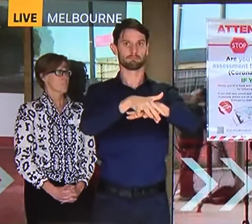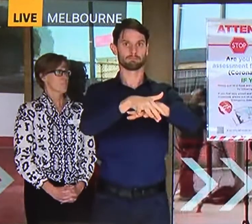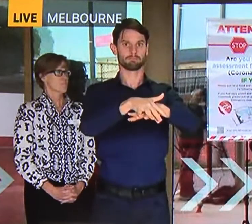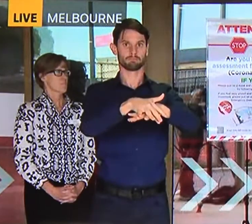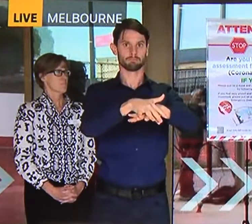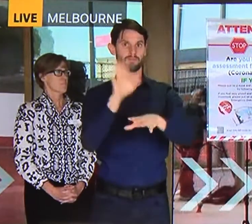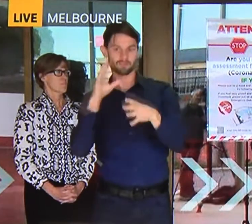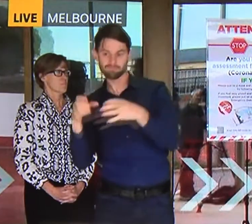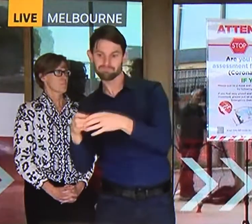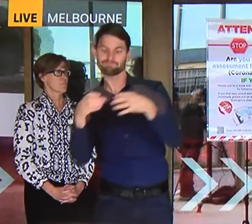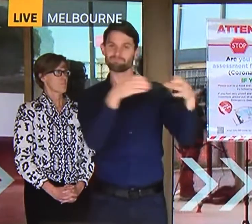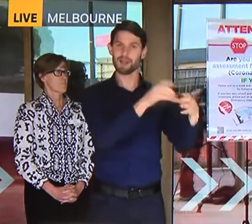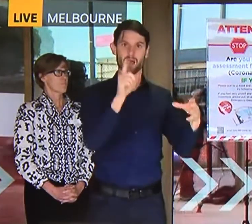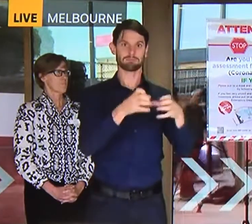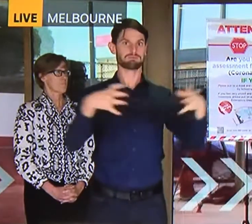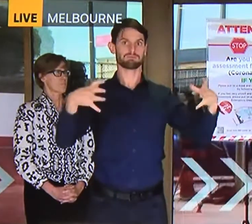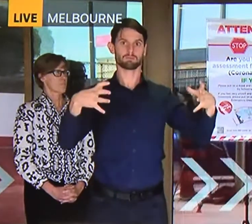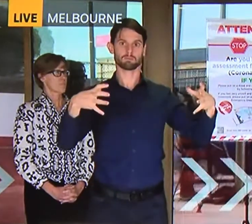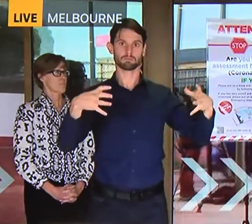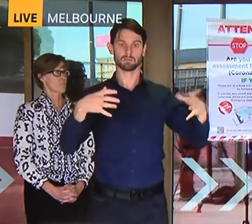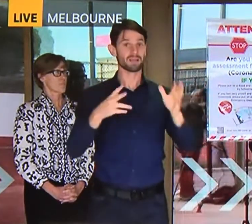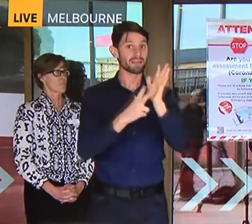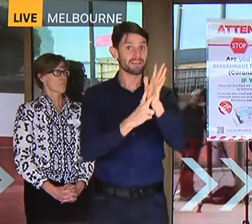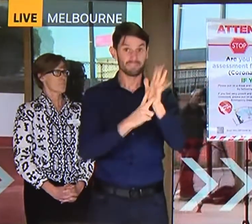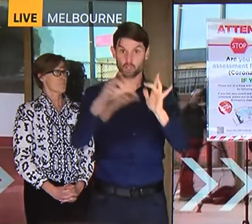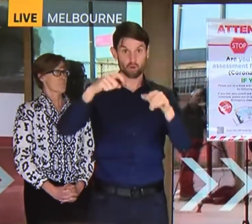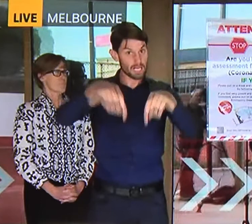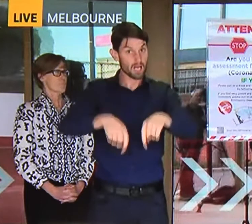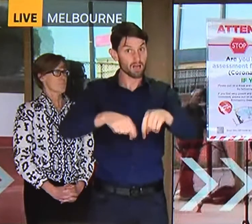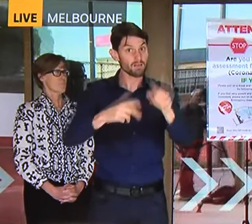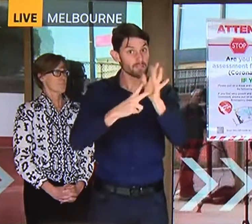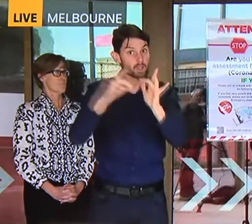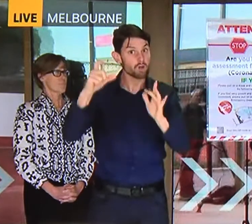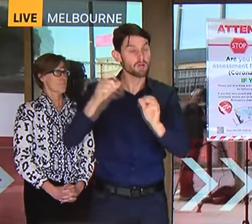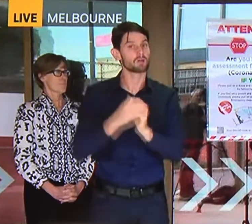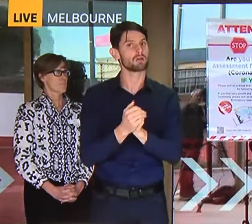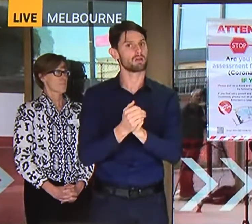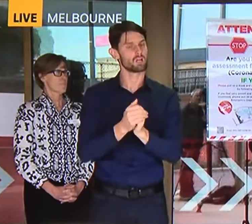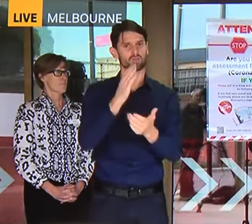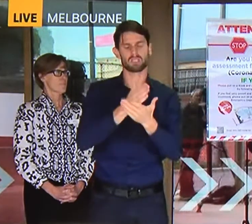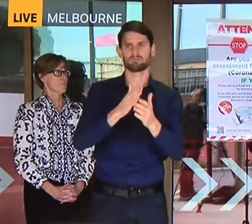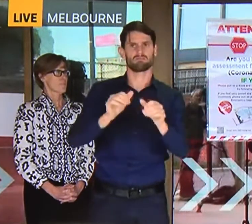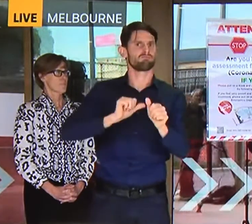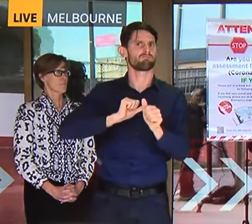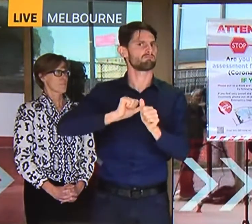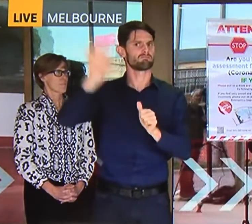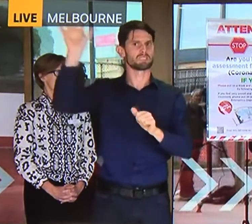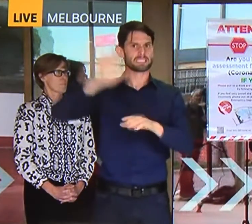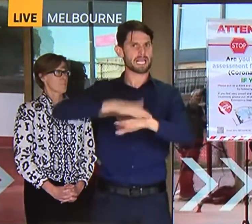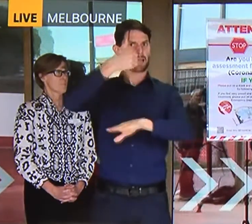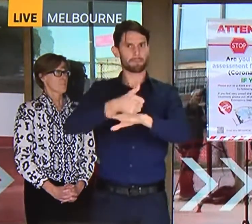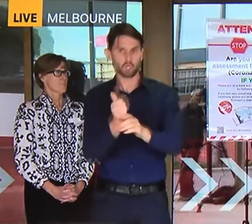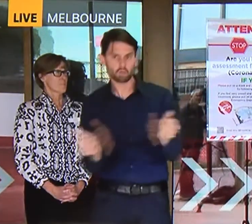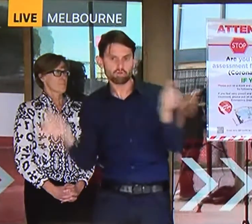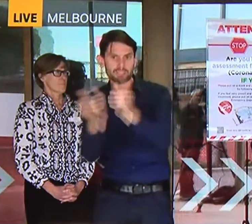with all states and territories coming on board. Victoria has done a difficult and amazing job in striking those